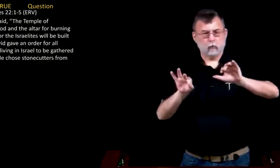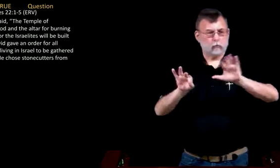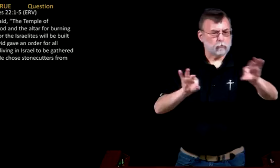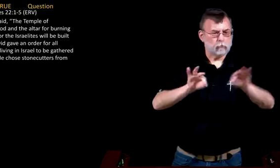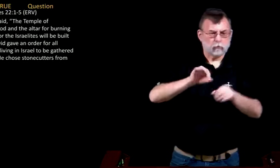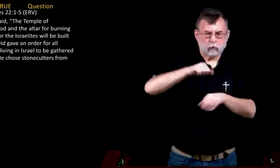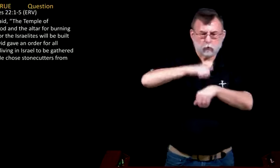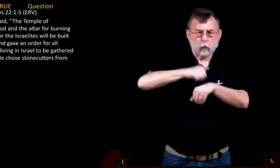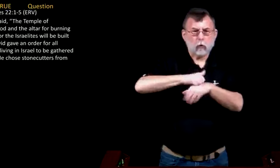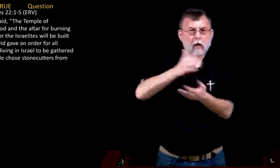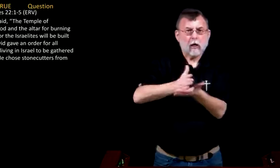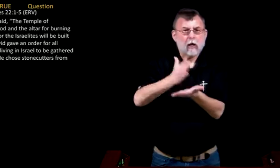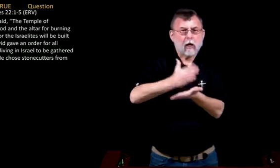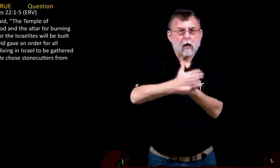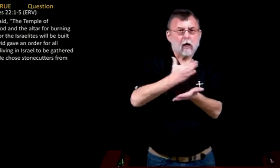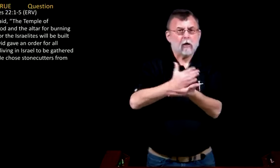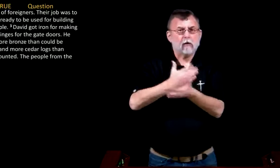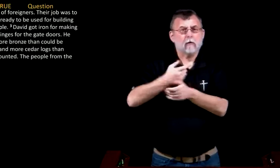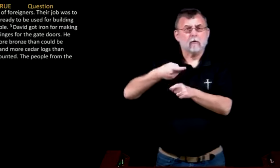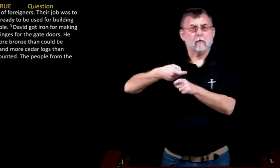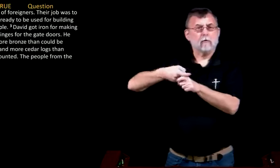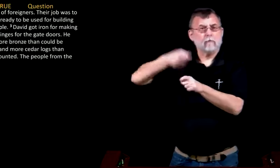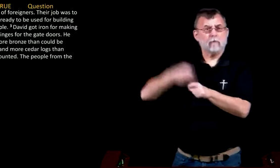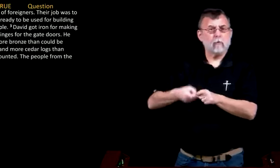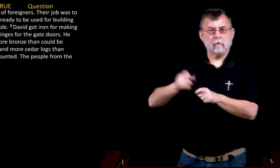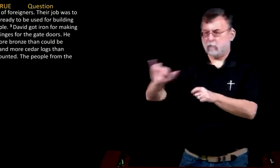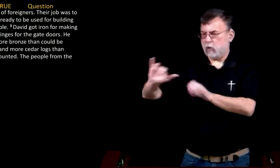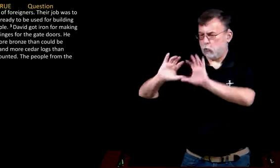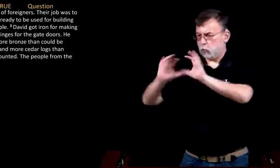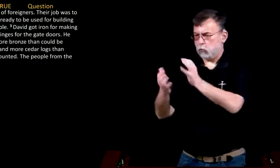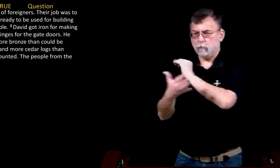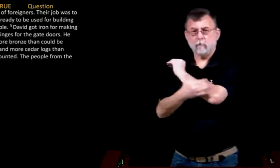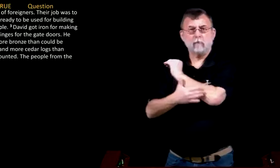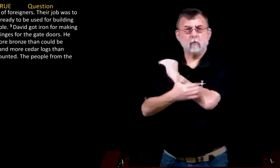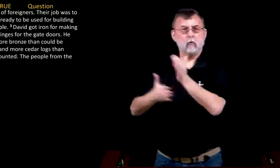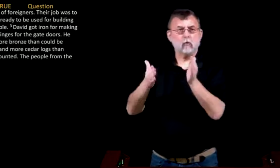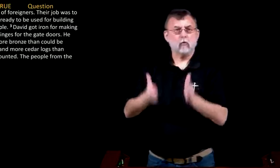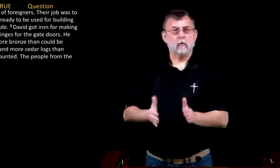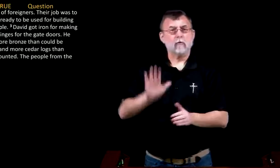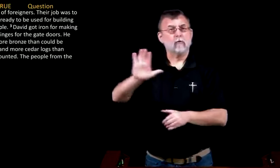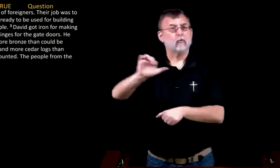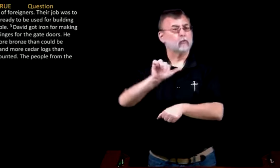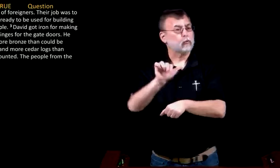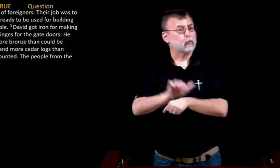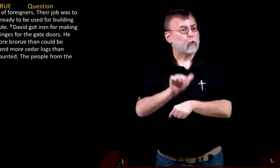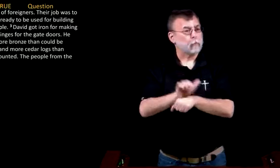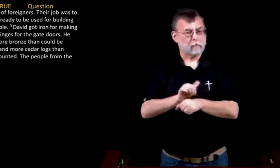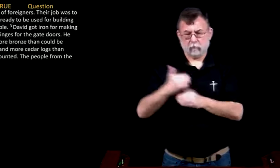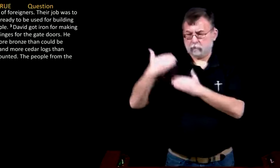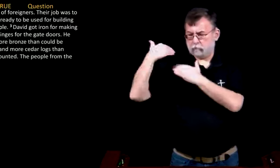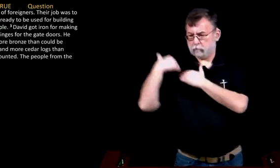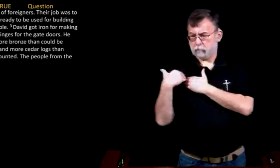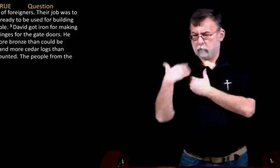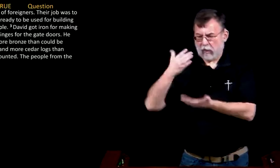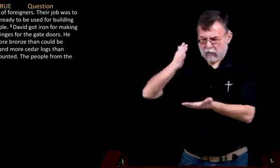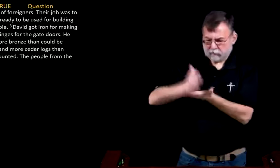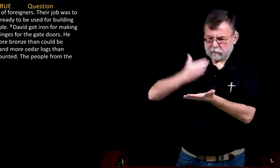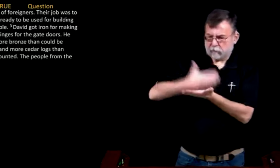He chose stone cutters from that group of foreigners. Their job was to cut